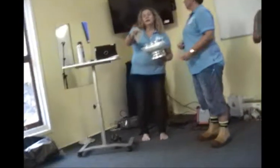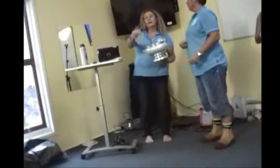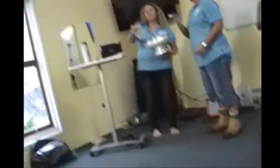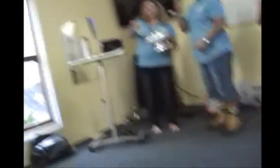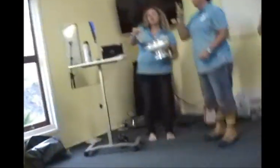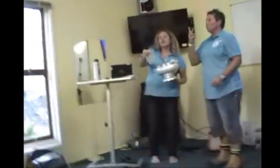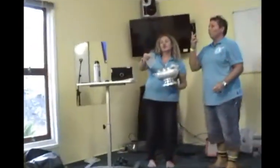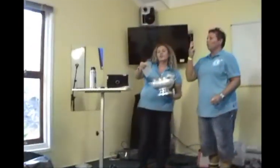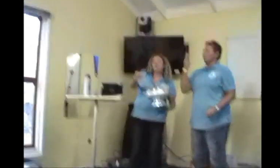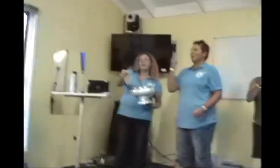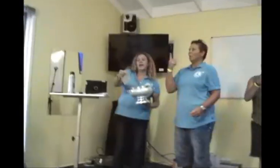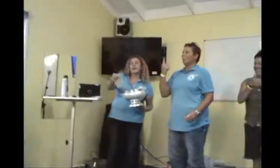Number 231.